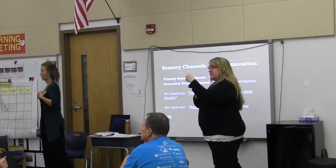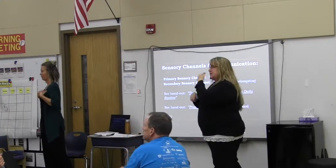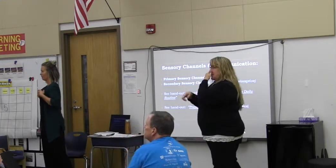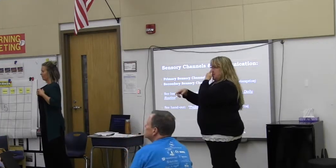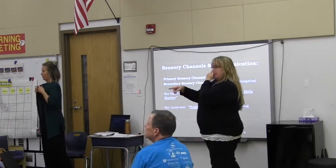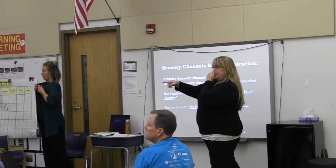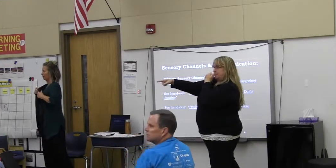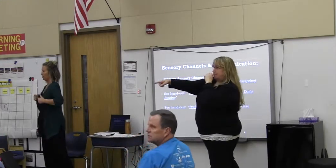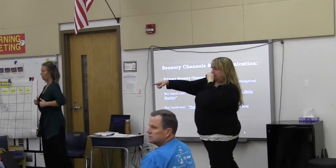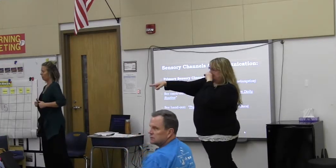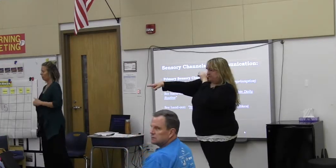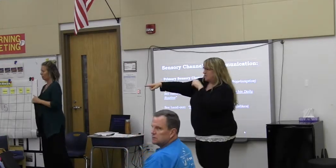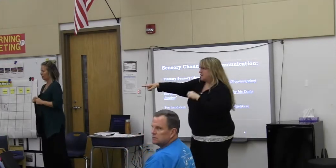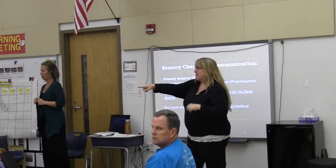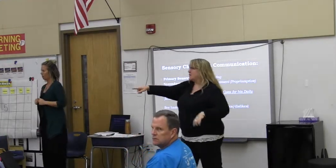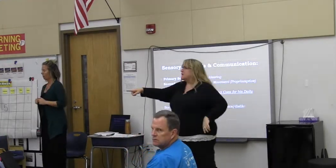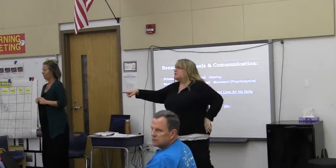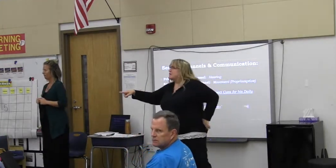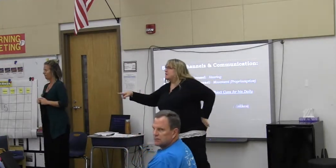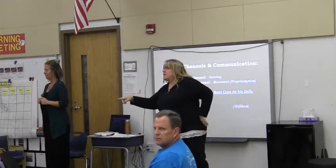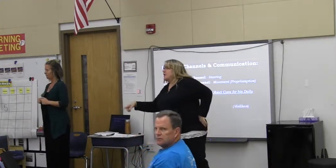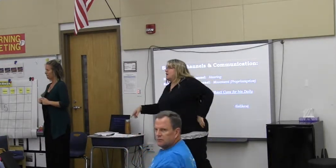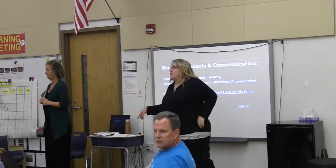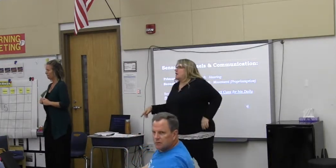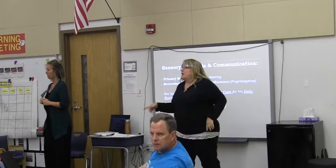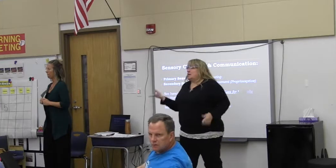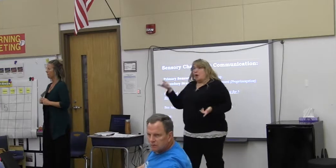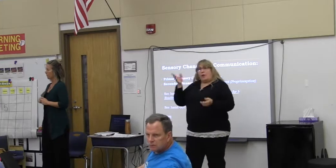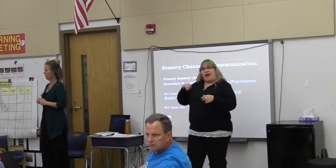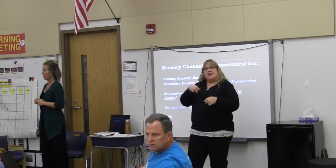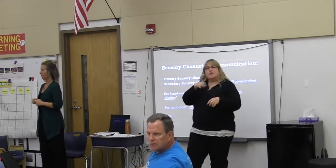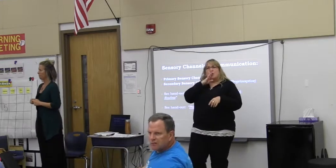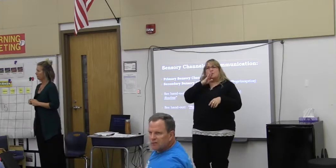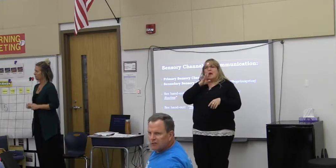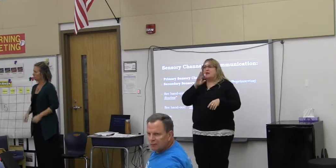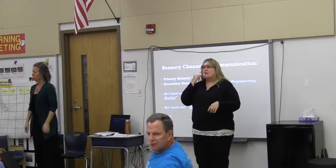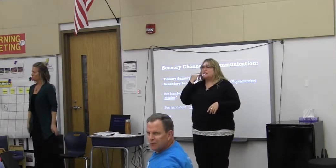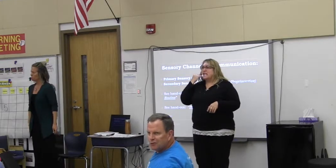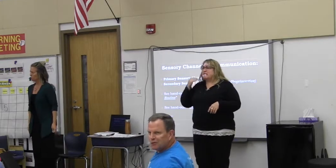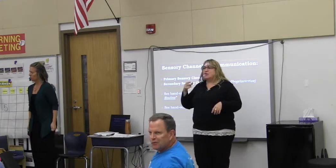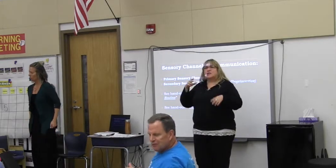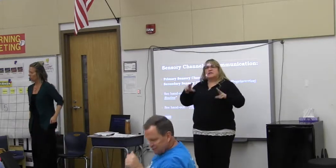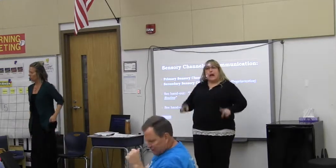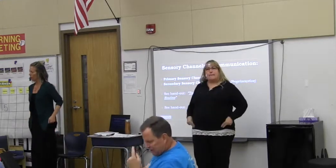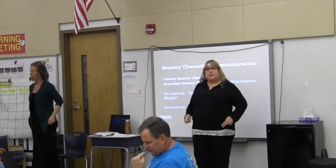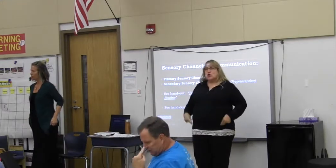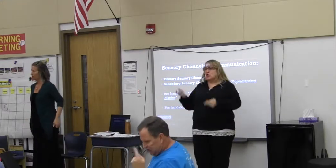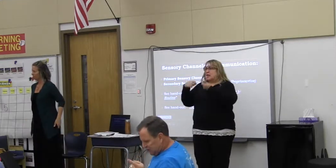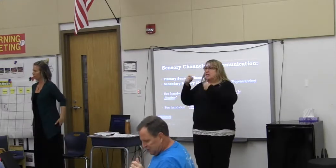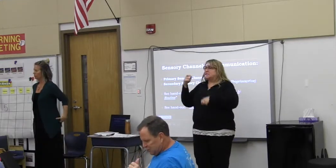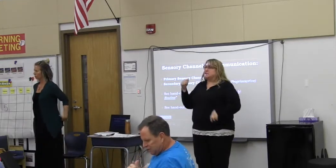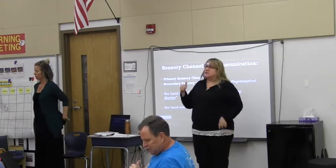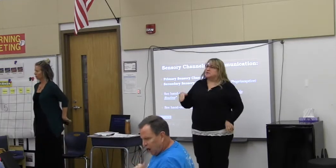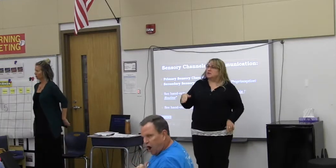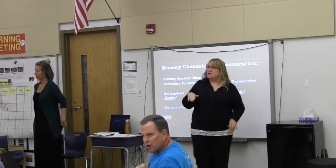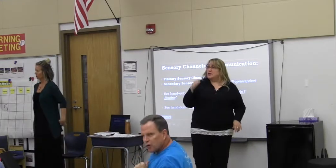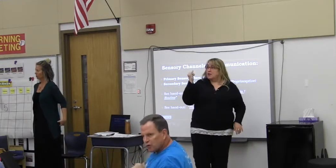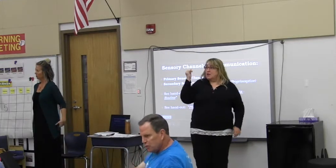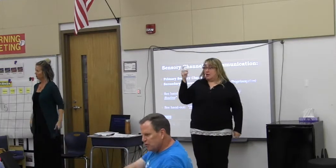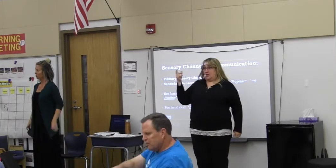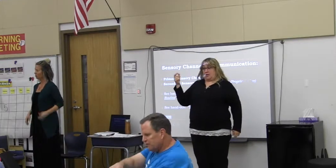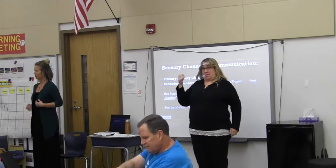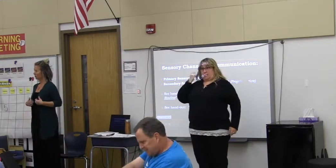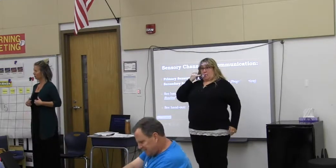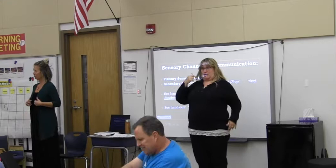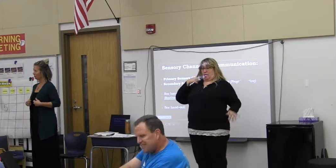Jack? So the example you gave about cues with the diaper, Mm-hmm. like if somebody unexpectedly tapped my pelvis